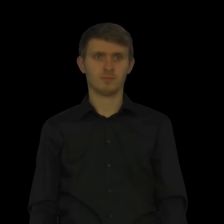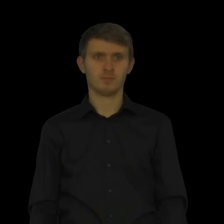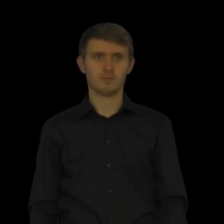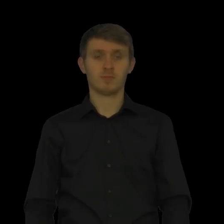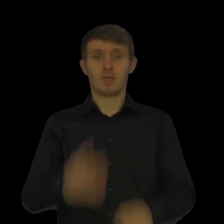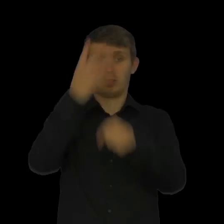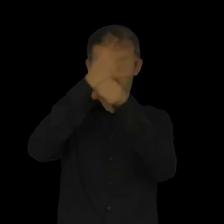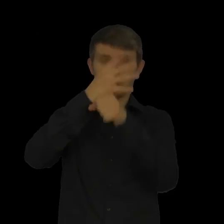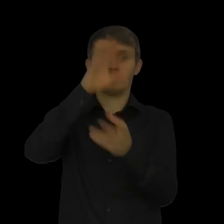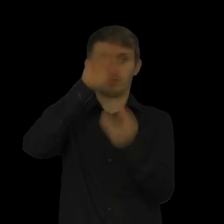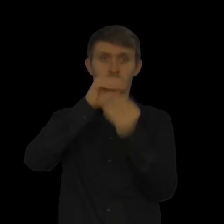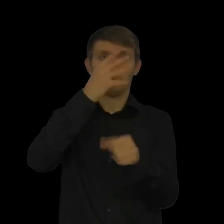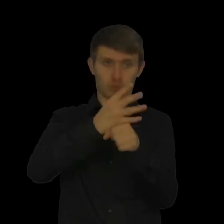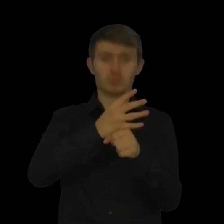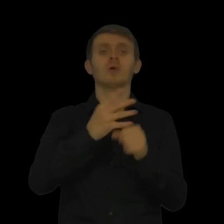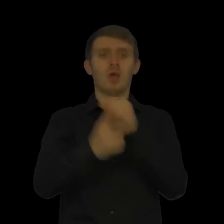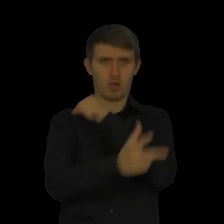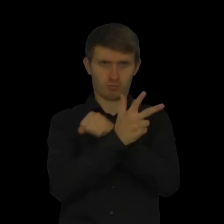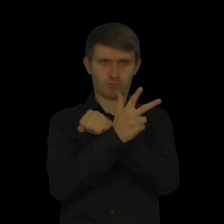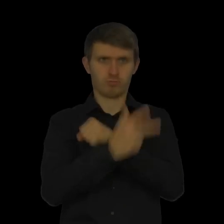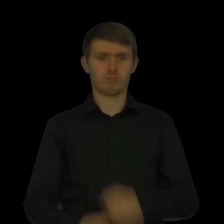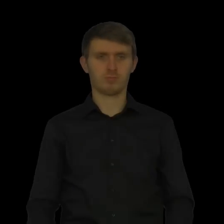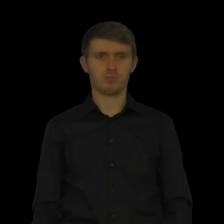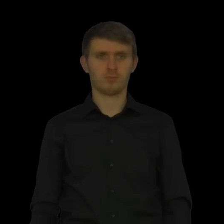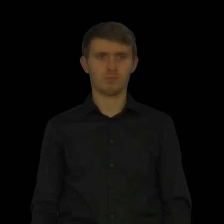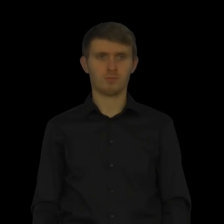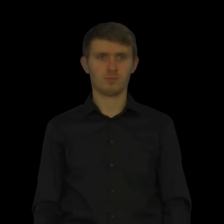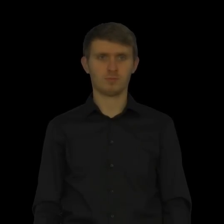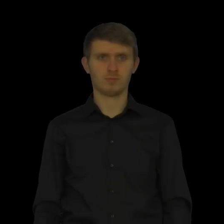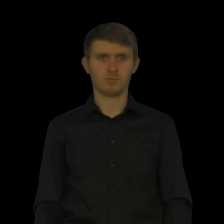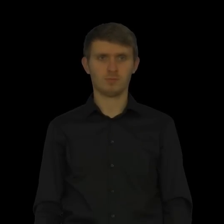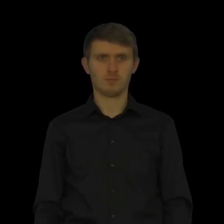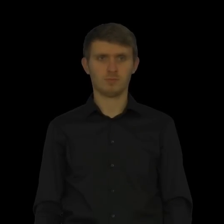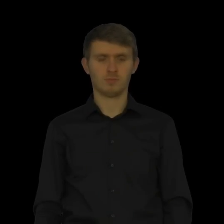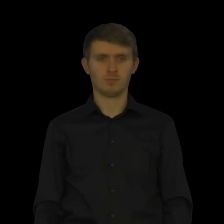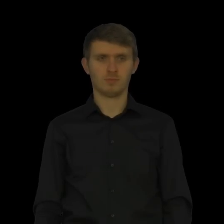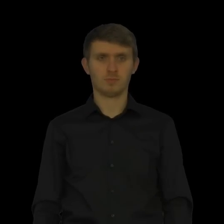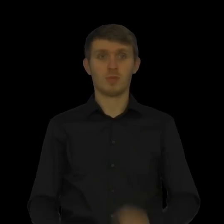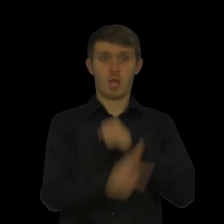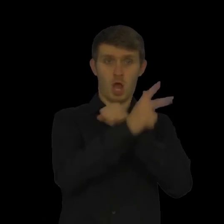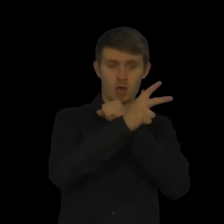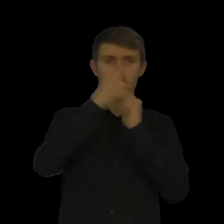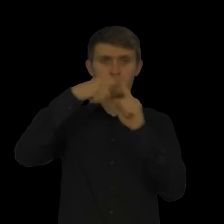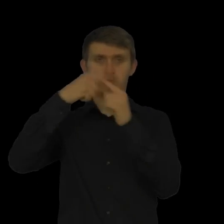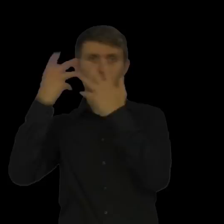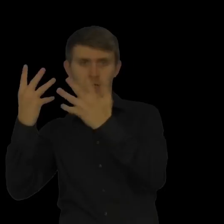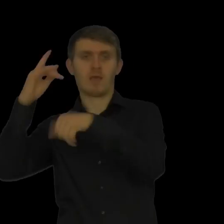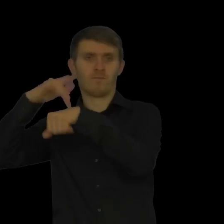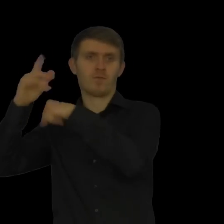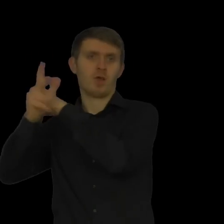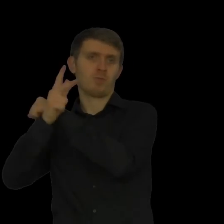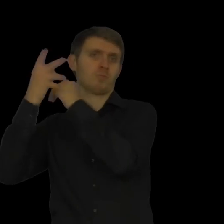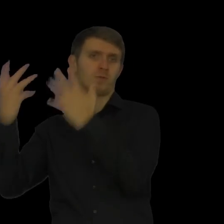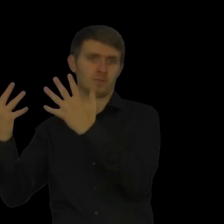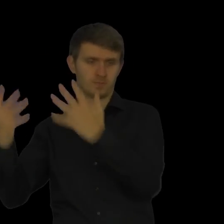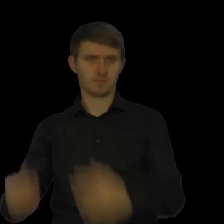three, you get a nine. And when you add a 40 plus a 40, you get an 80. You get an 80. So you get 80 +